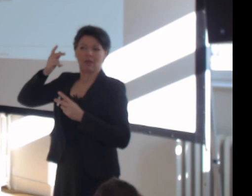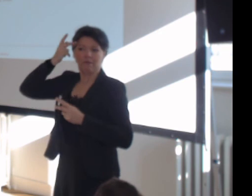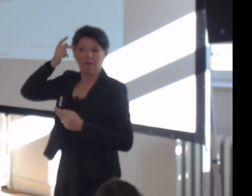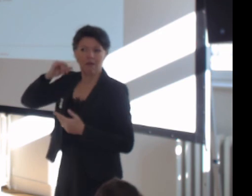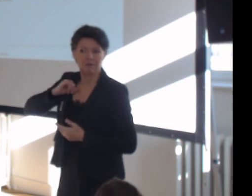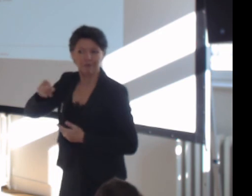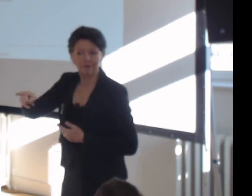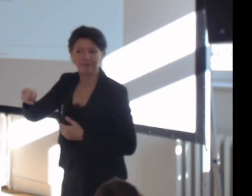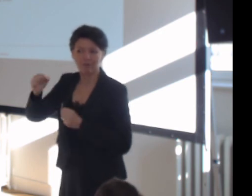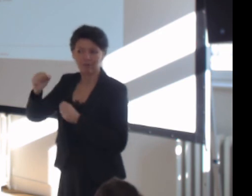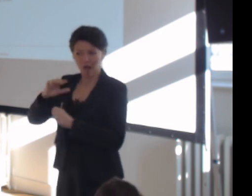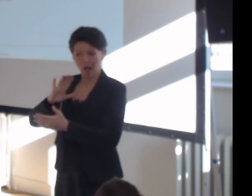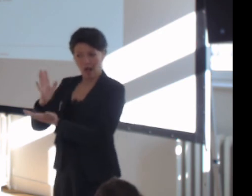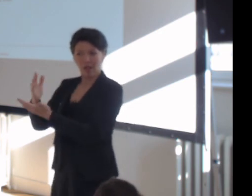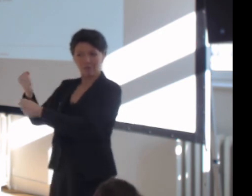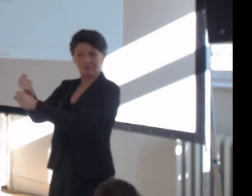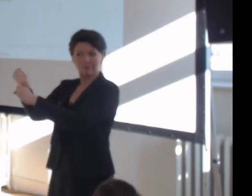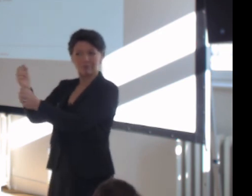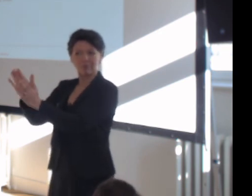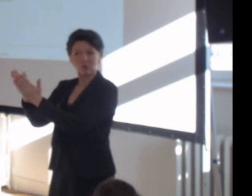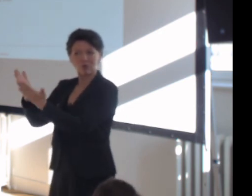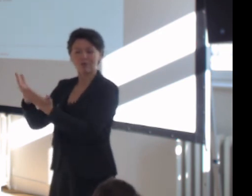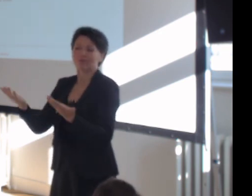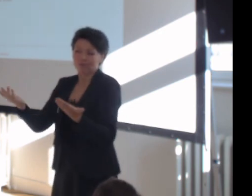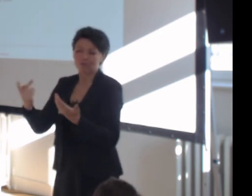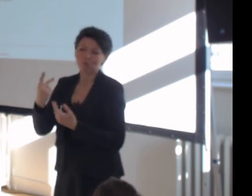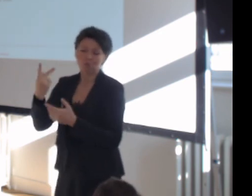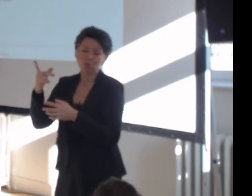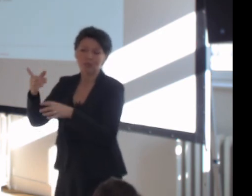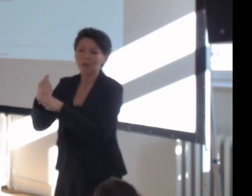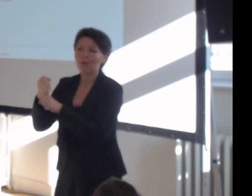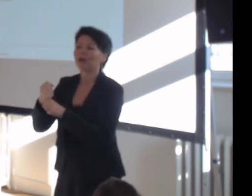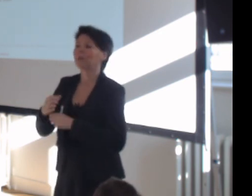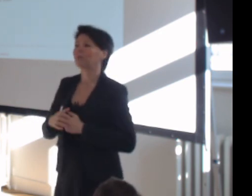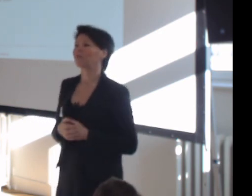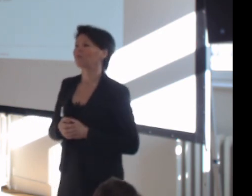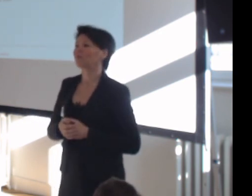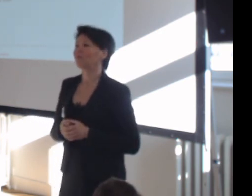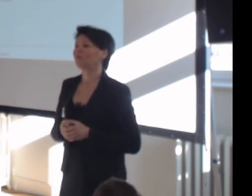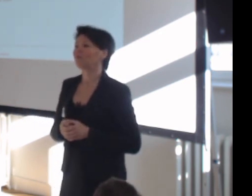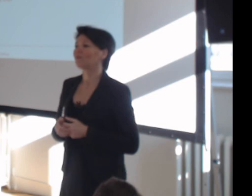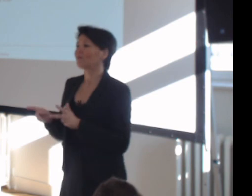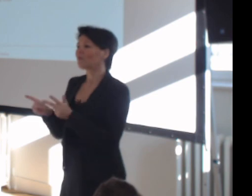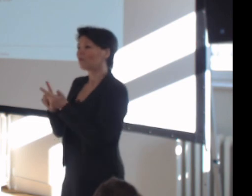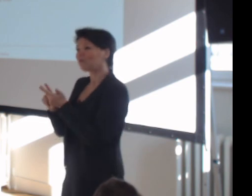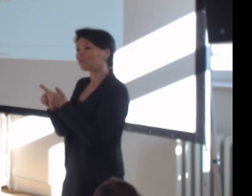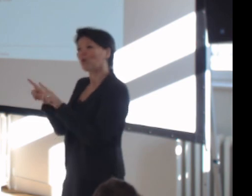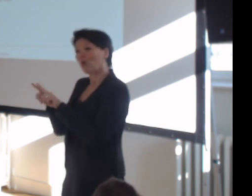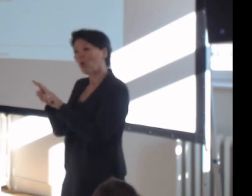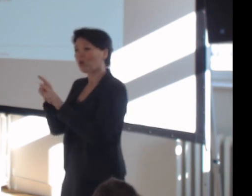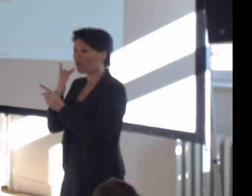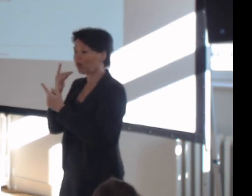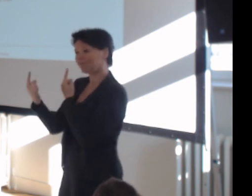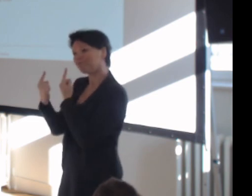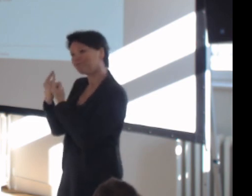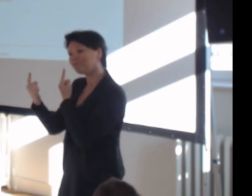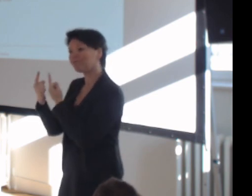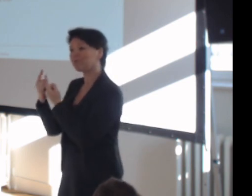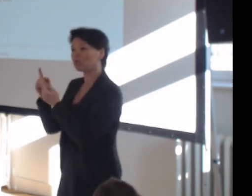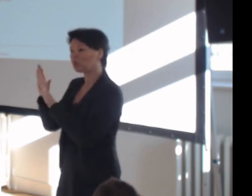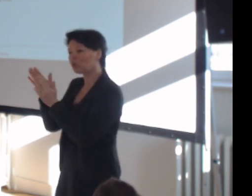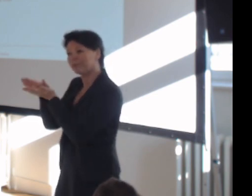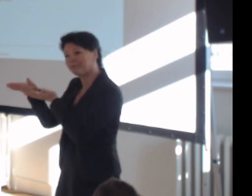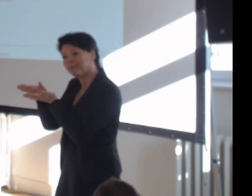they do this, they produce themselves. So we need to cooperate with them. And we also like to develop the dialogue about